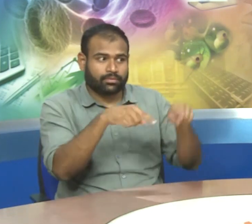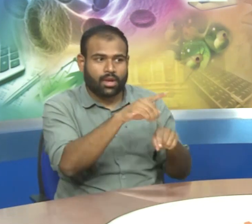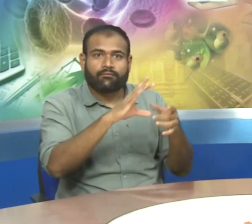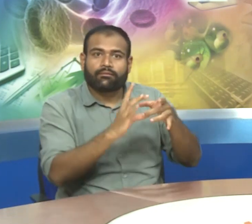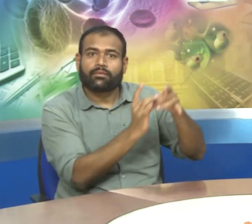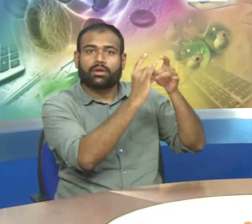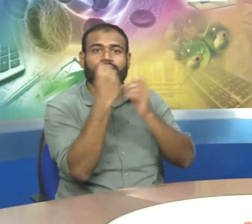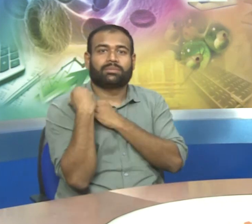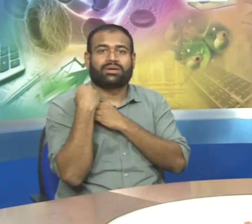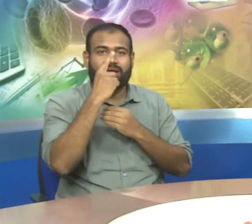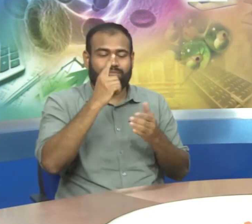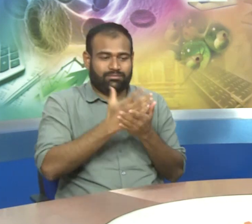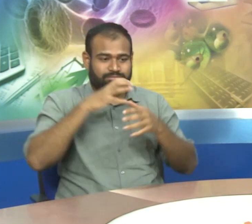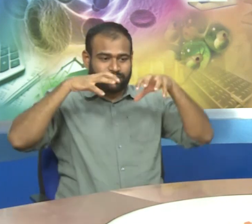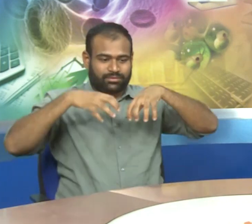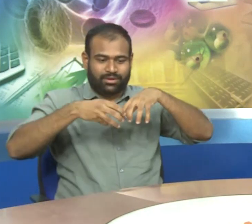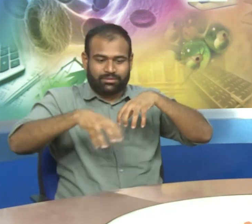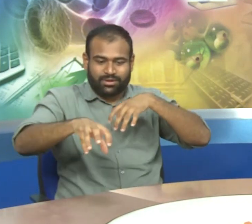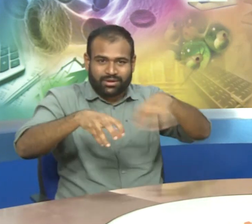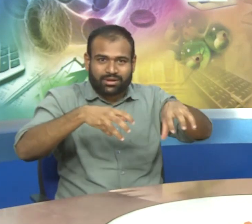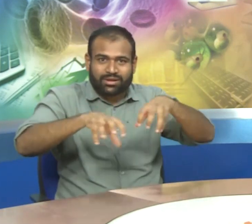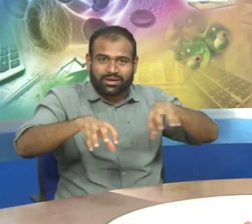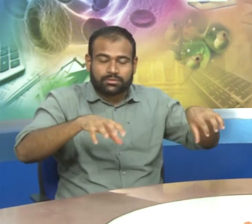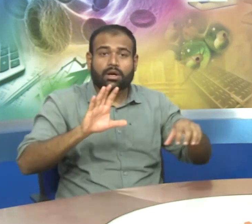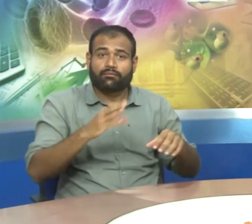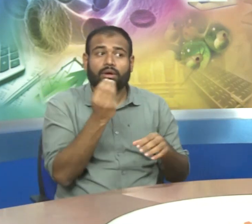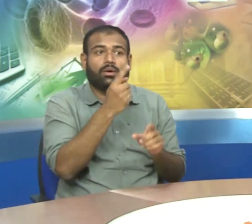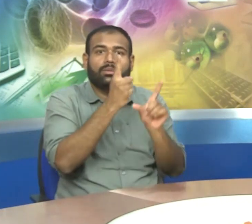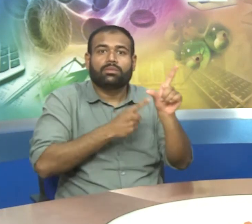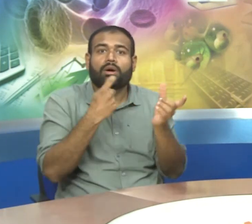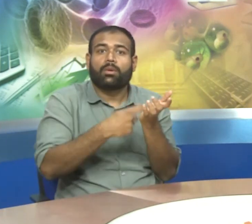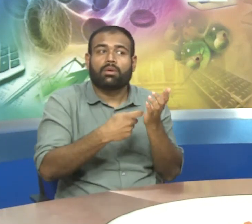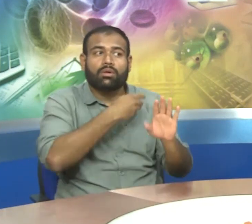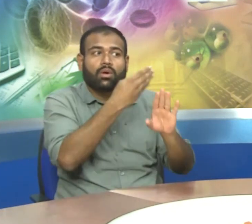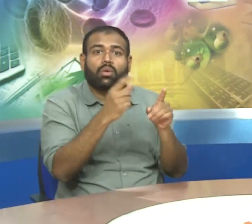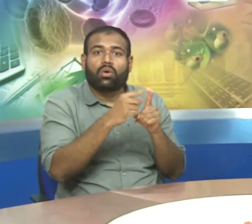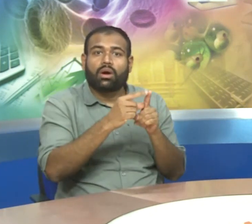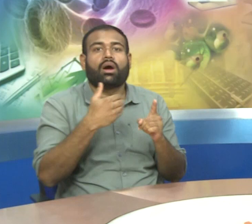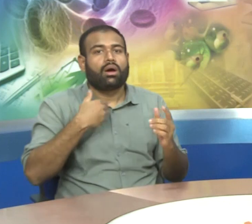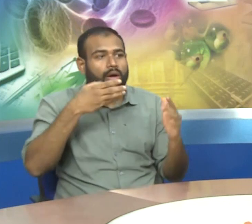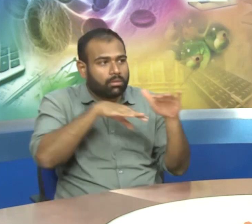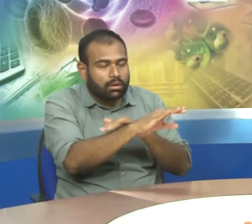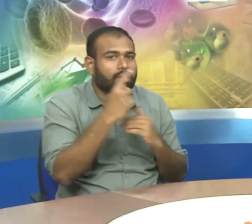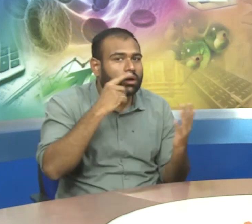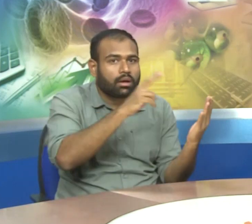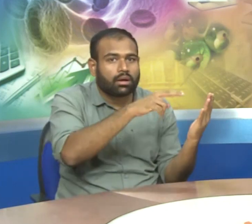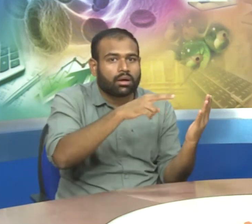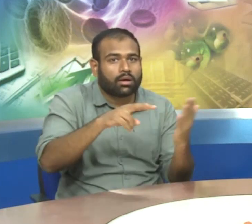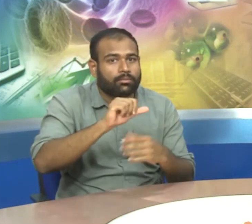which the library subscribes. And access can also be for the users provided to e-publication of libraries'